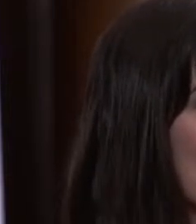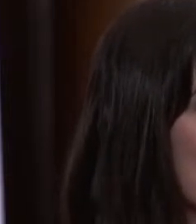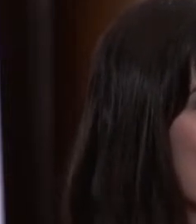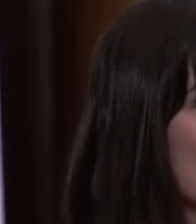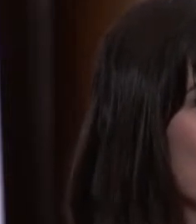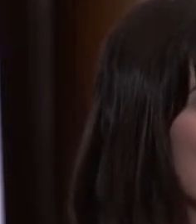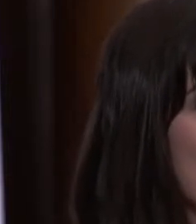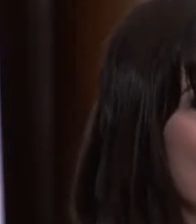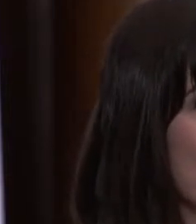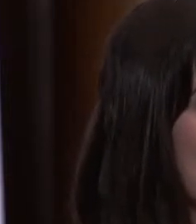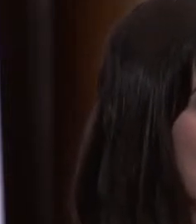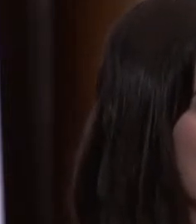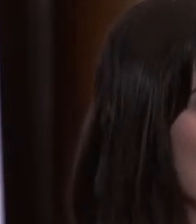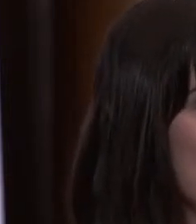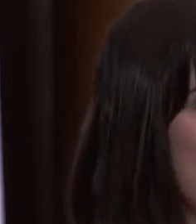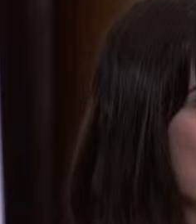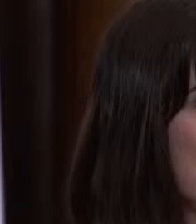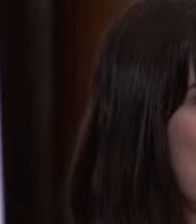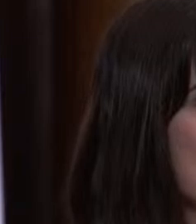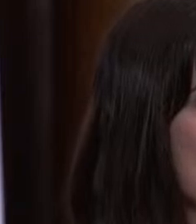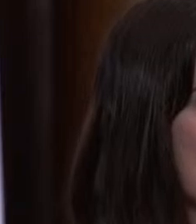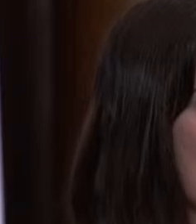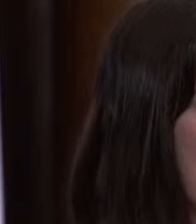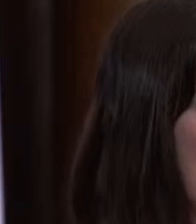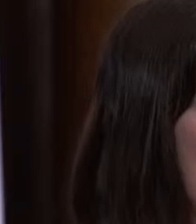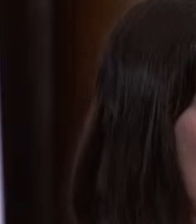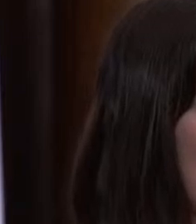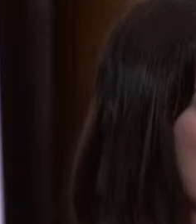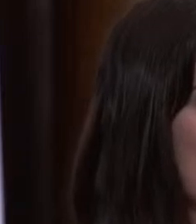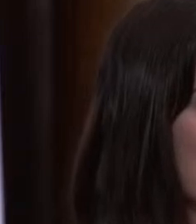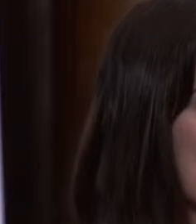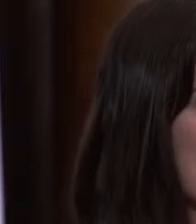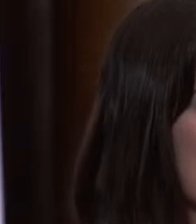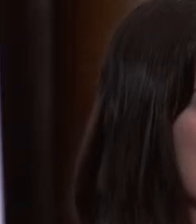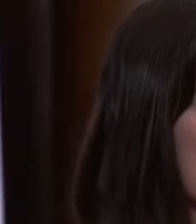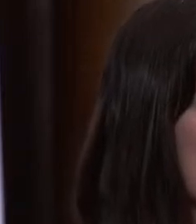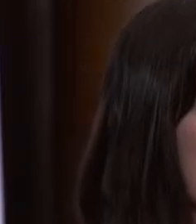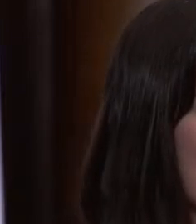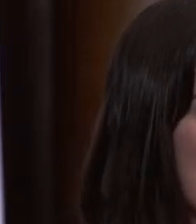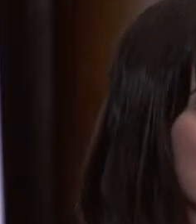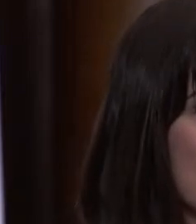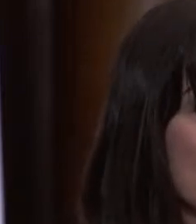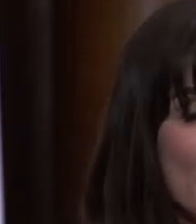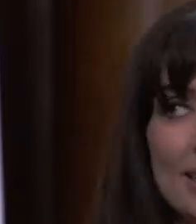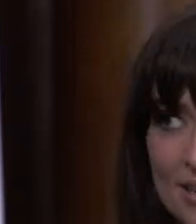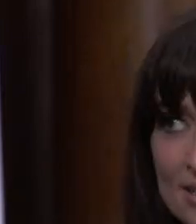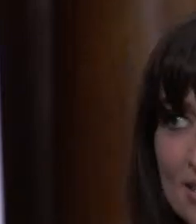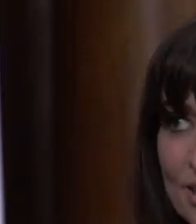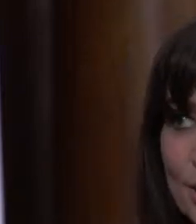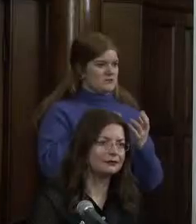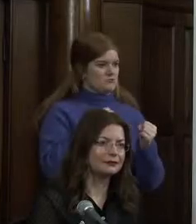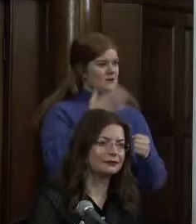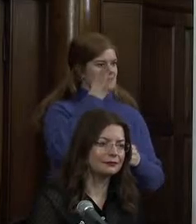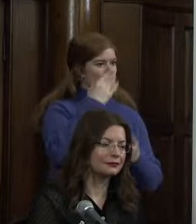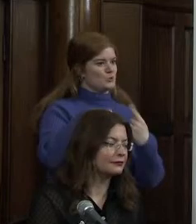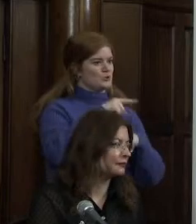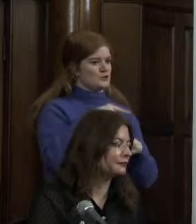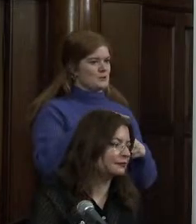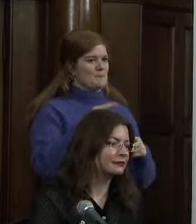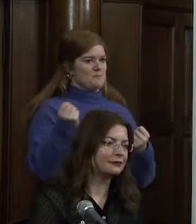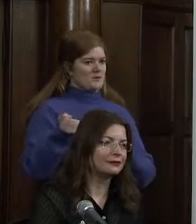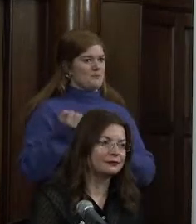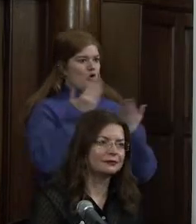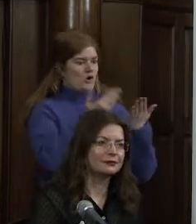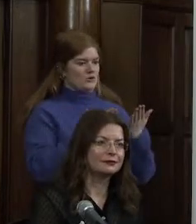it so much. So I think it speaks to all of the presentations that members really listened to and brought